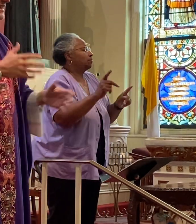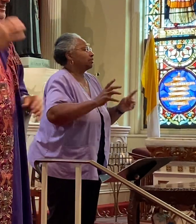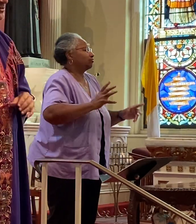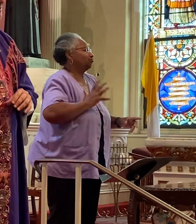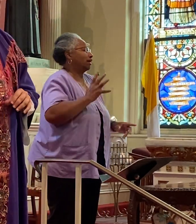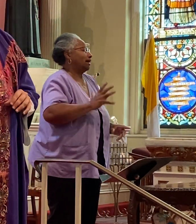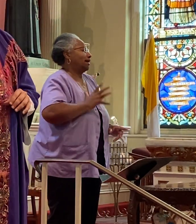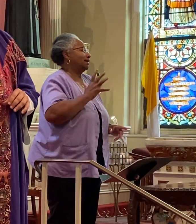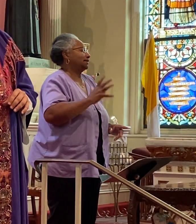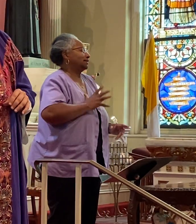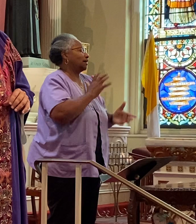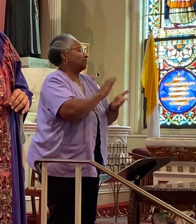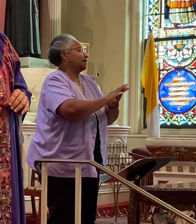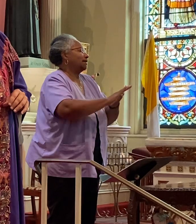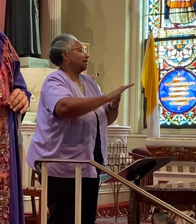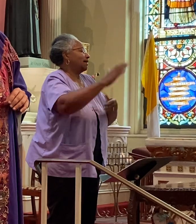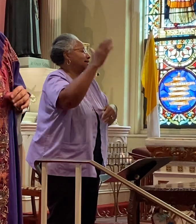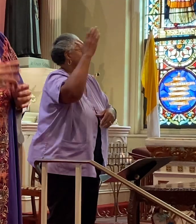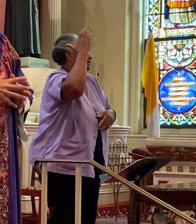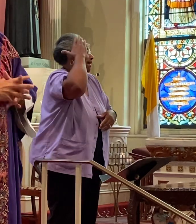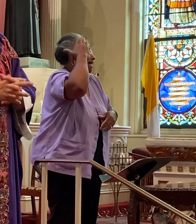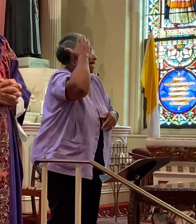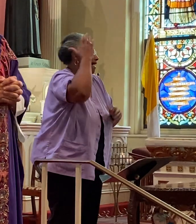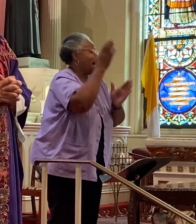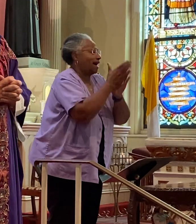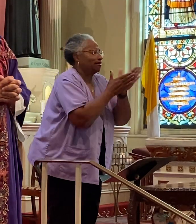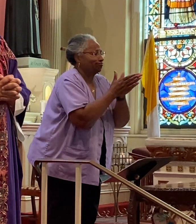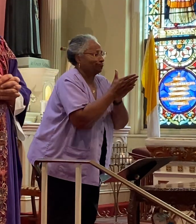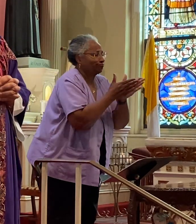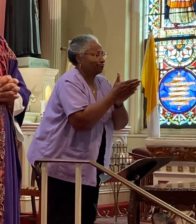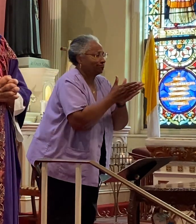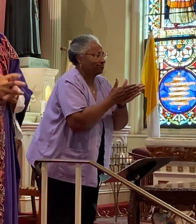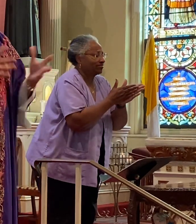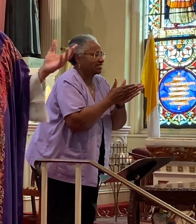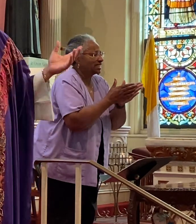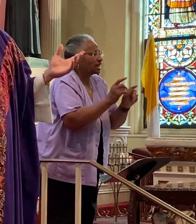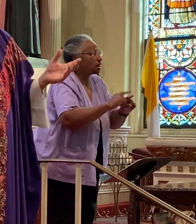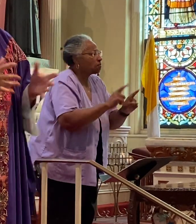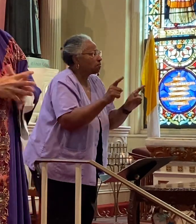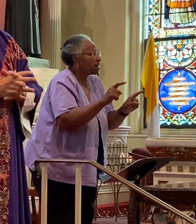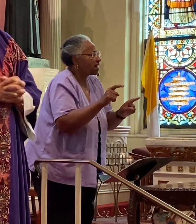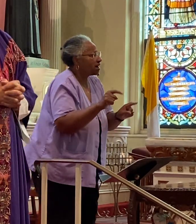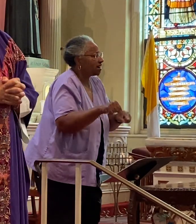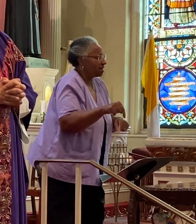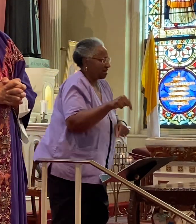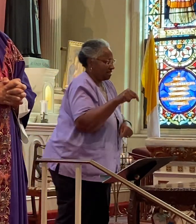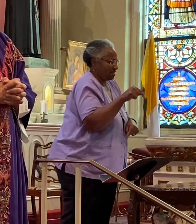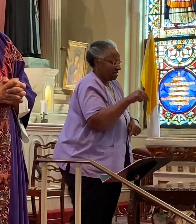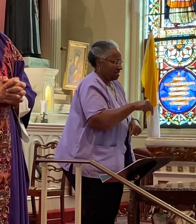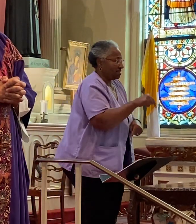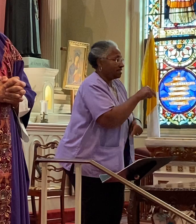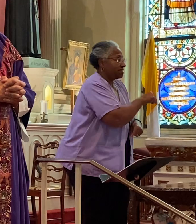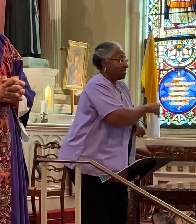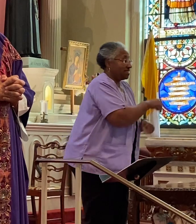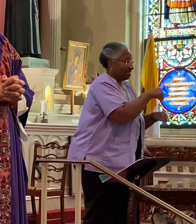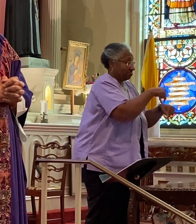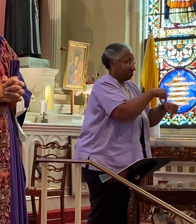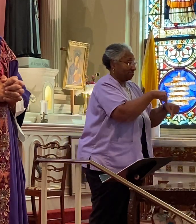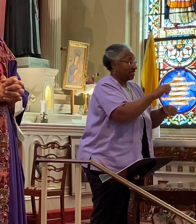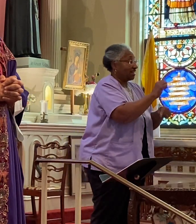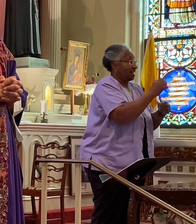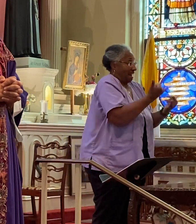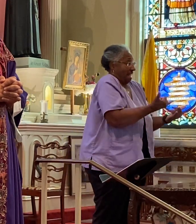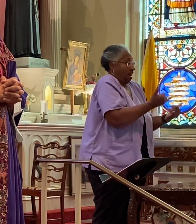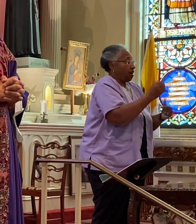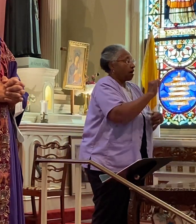we get into the spirit of Easter. But Advent, what's Advent all about? I mean, I'm pretty sure,